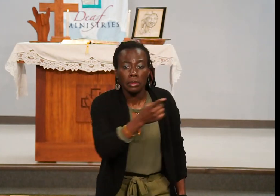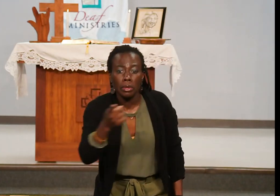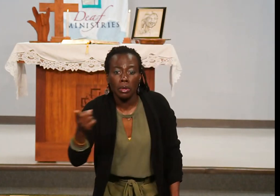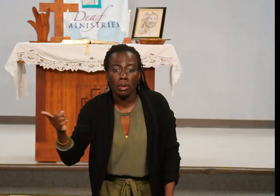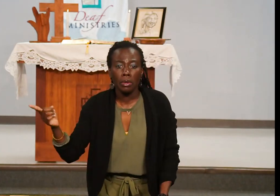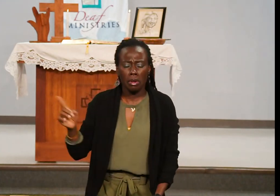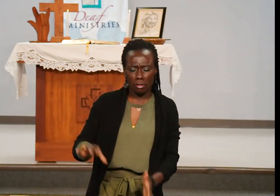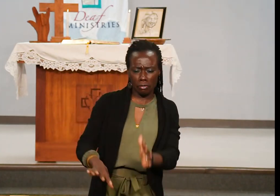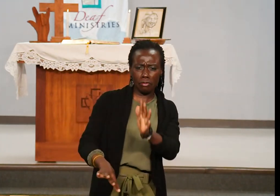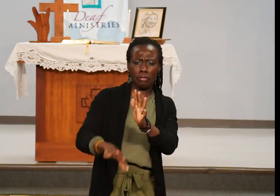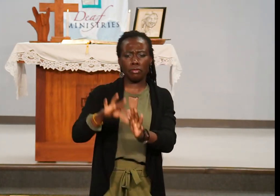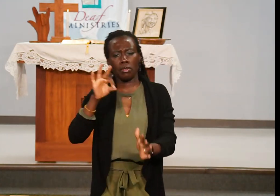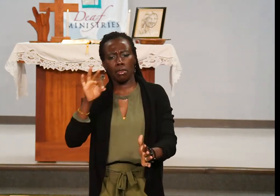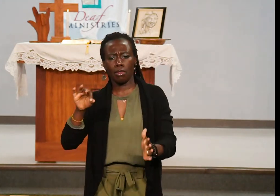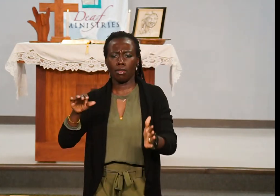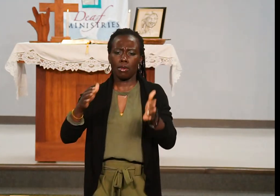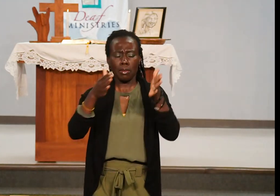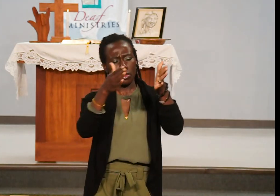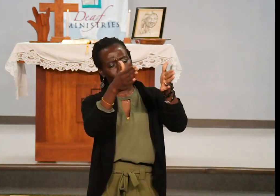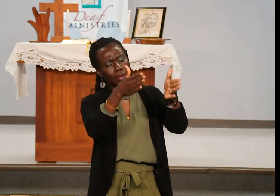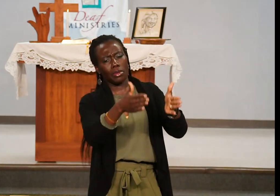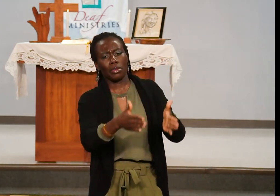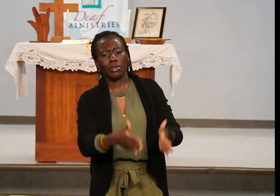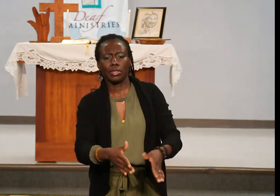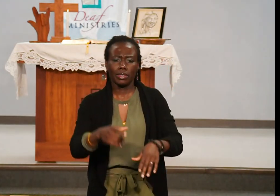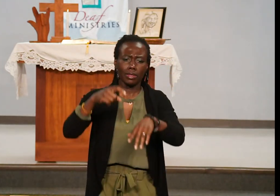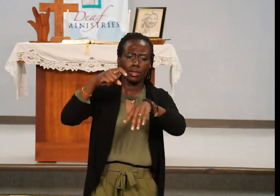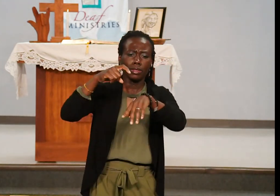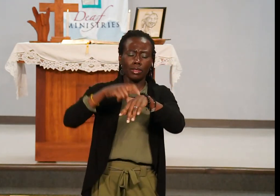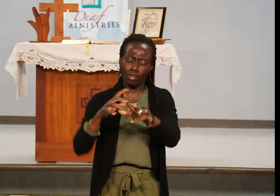If you find someone to share your time